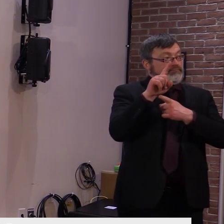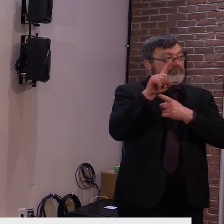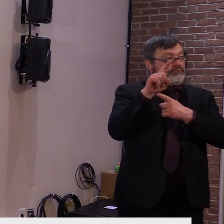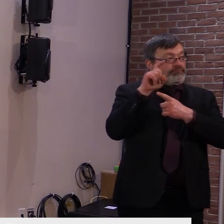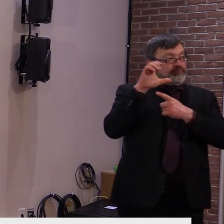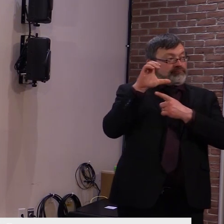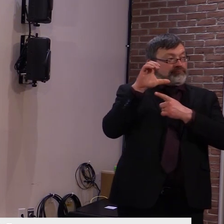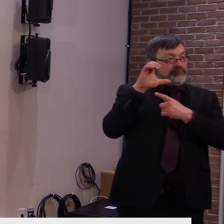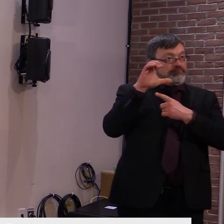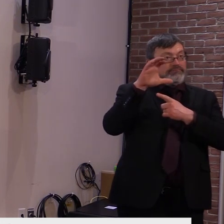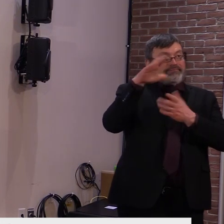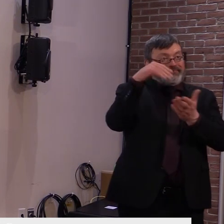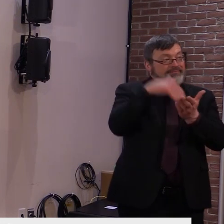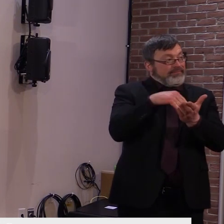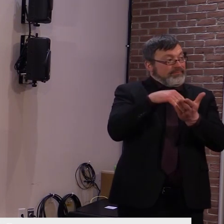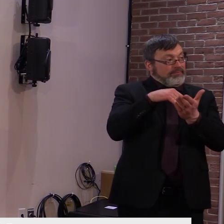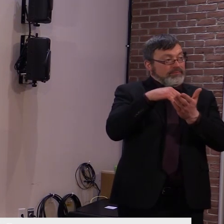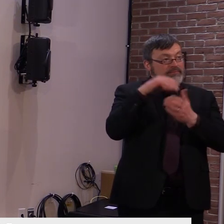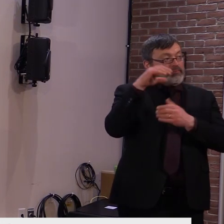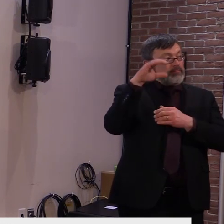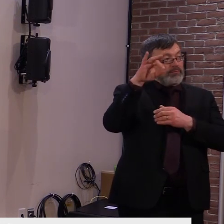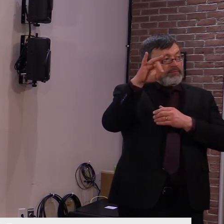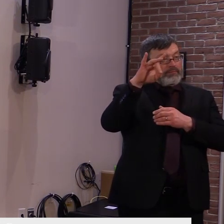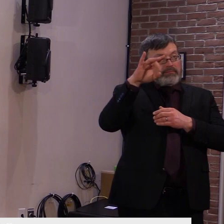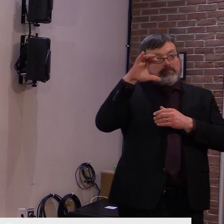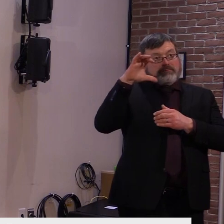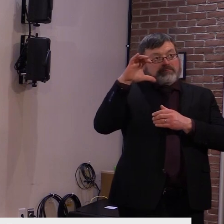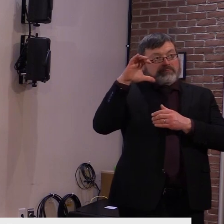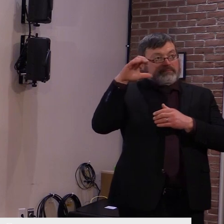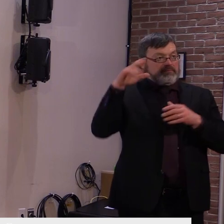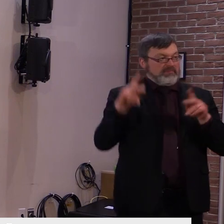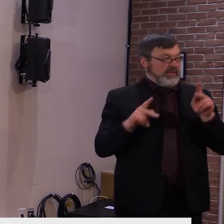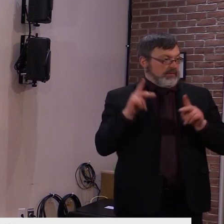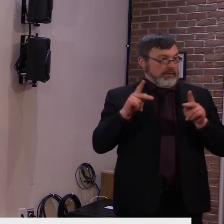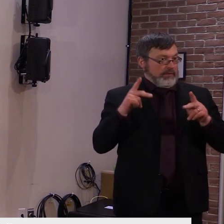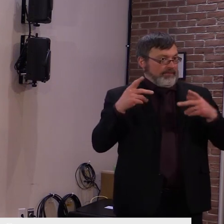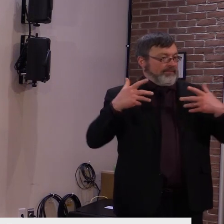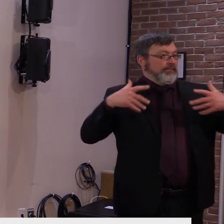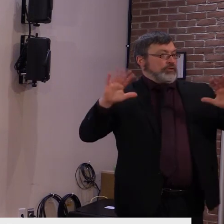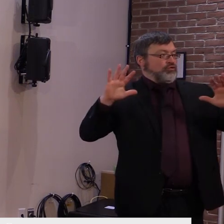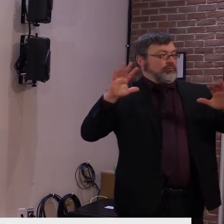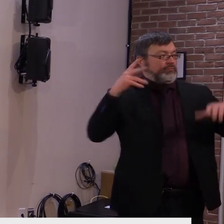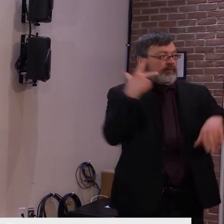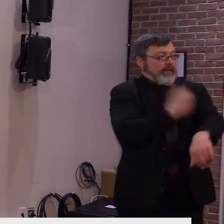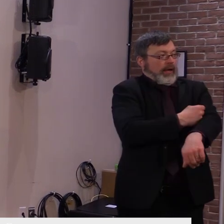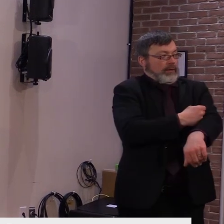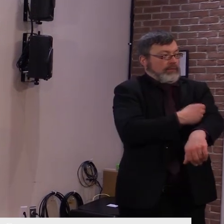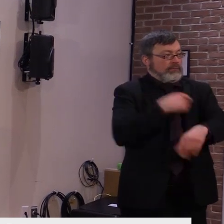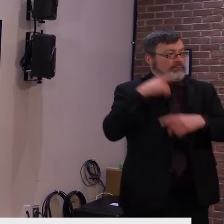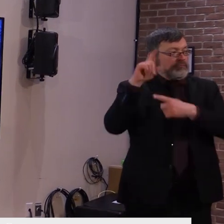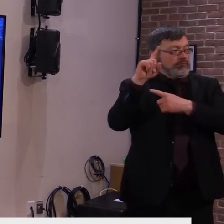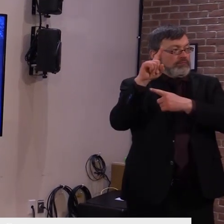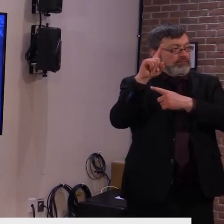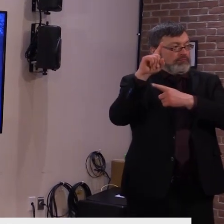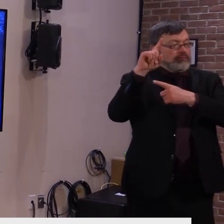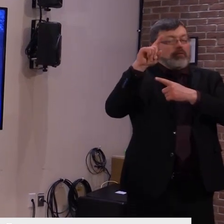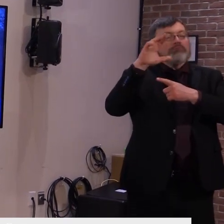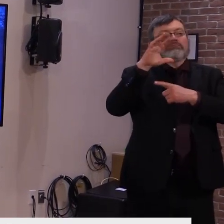100,865 people have been vaccinated against COVID-19. Just to repeat that again,